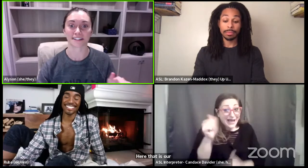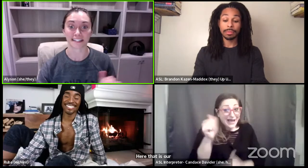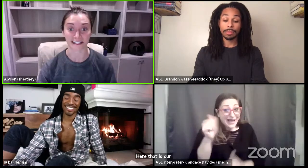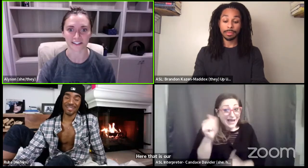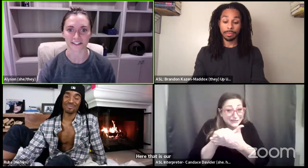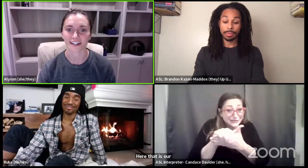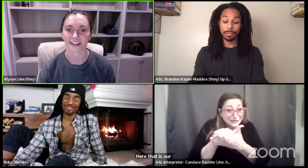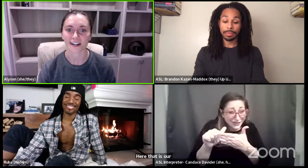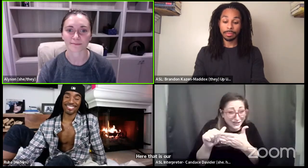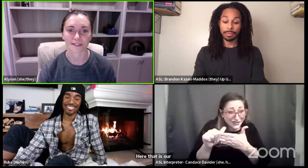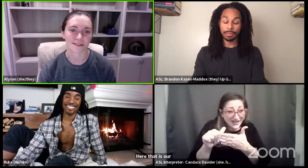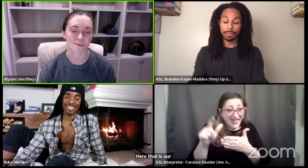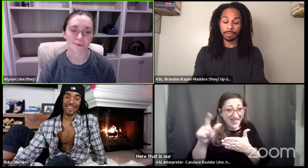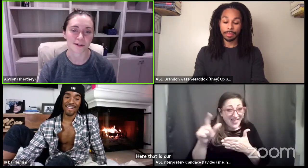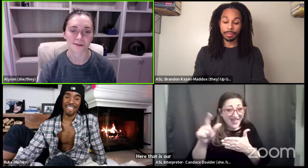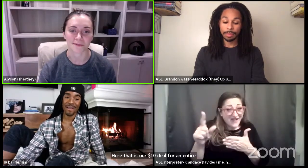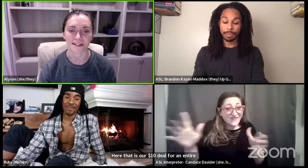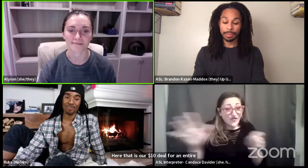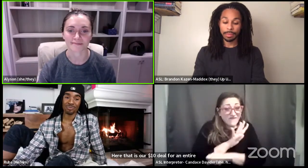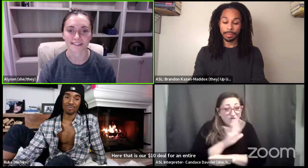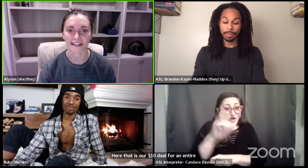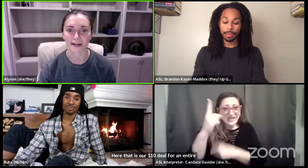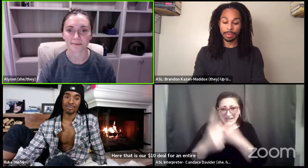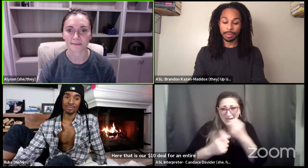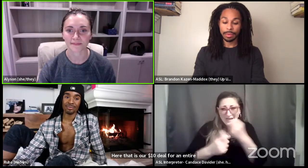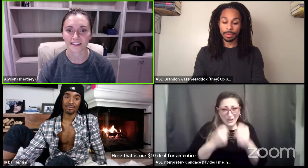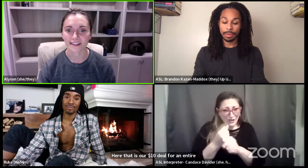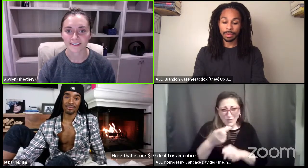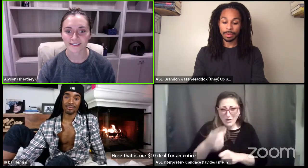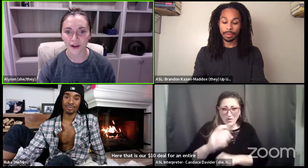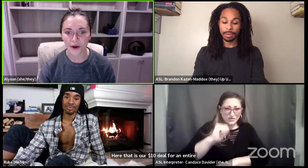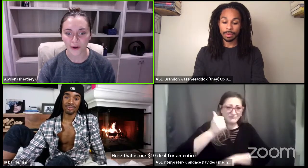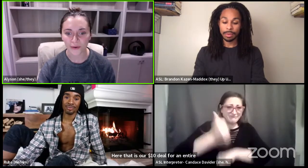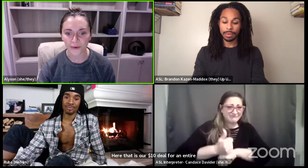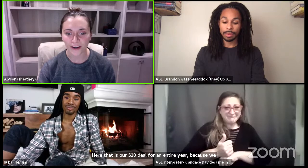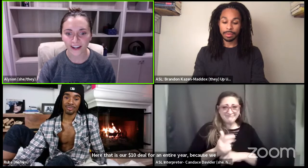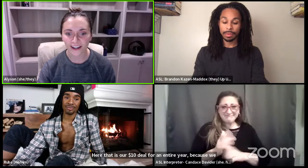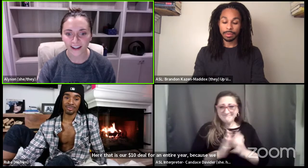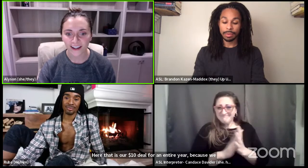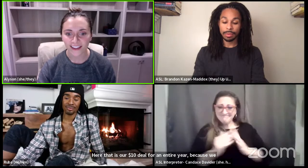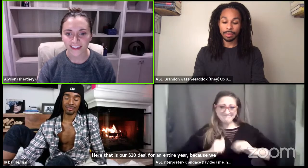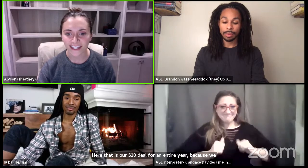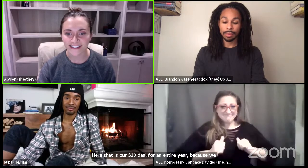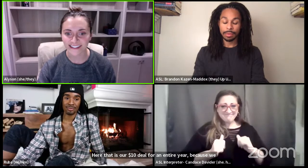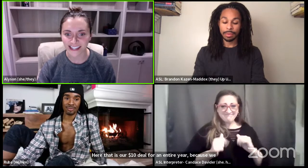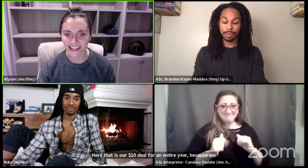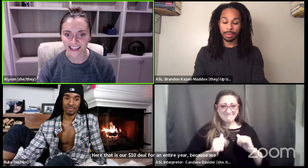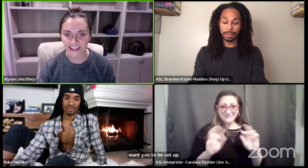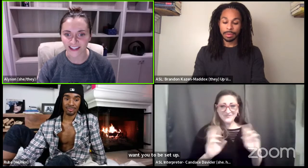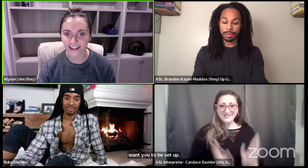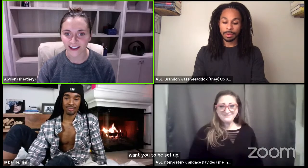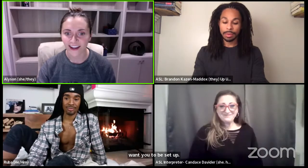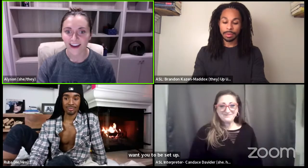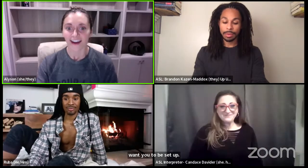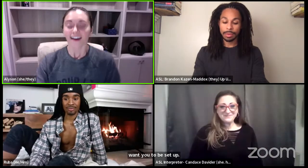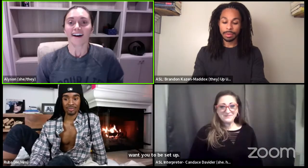entire year, because we want you to be set up. So let's see.